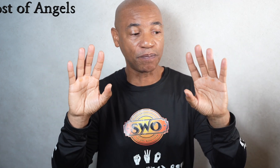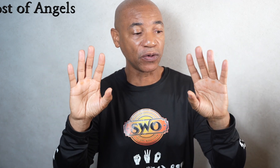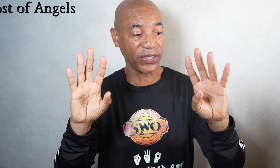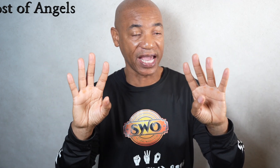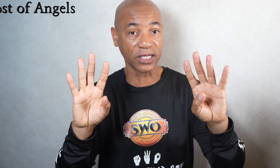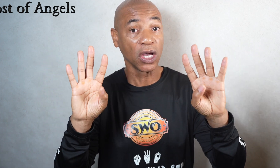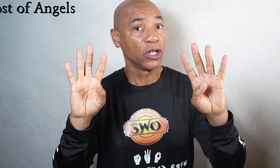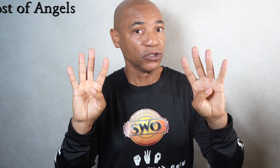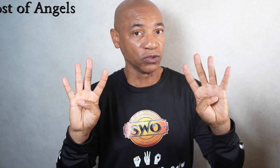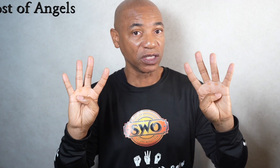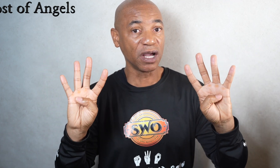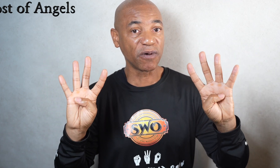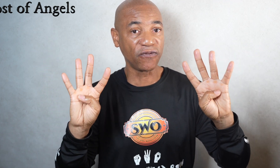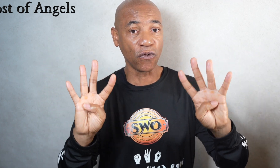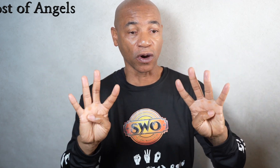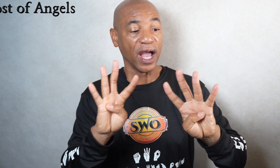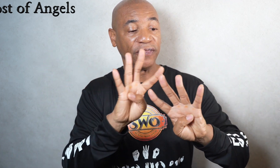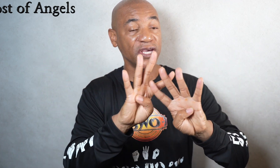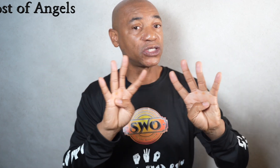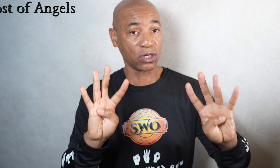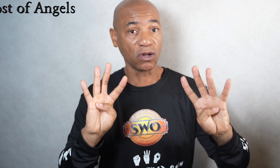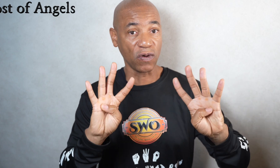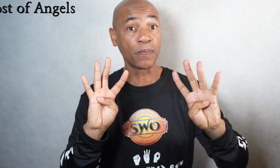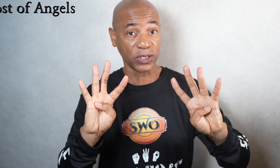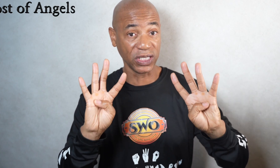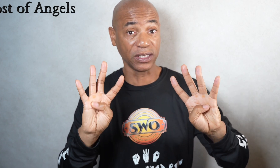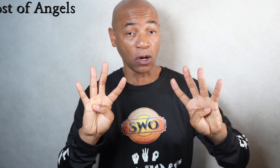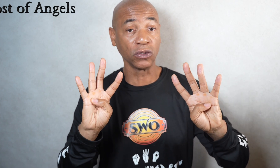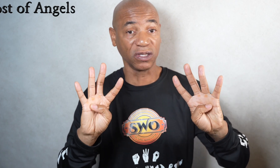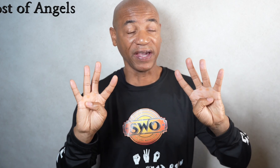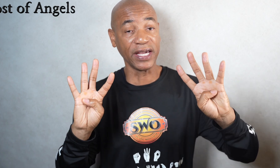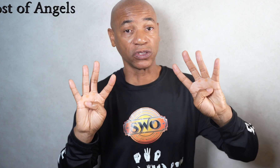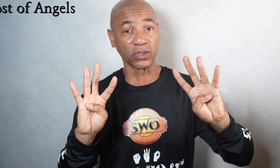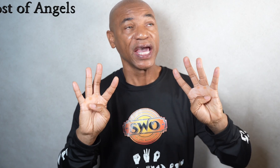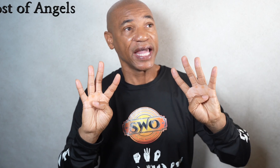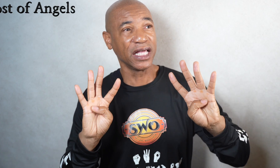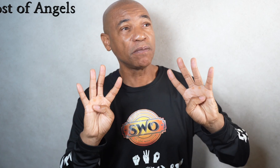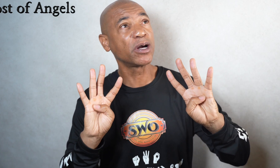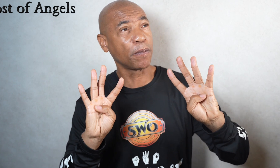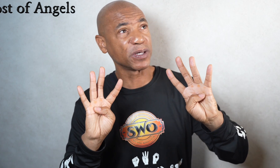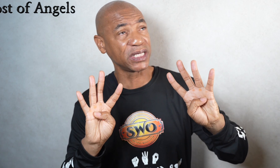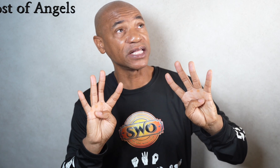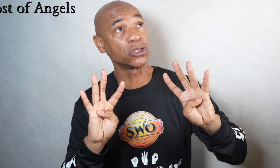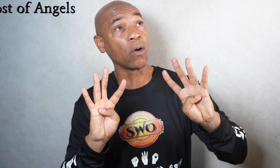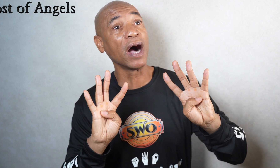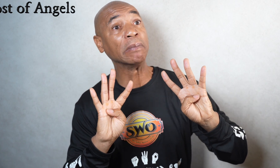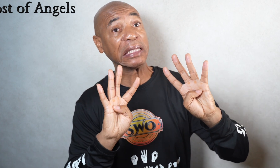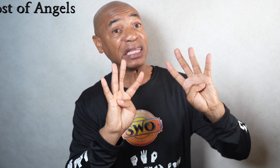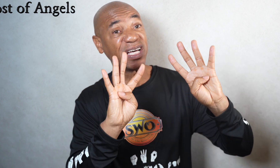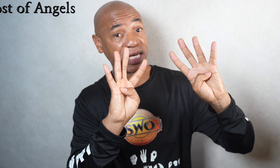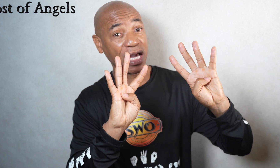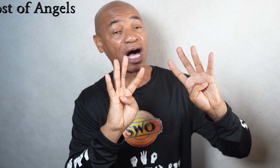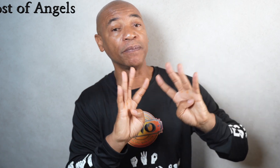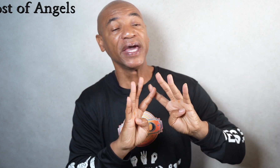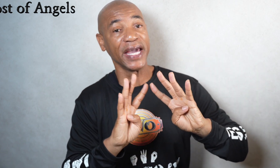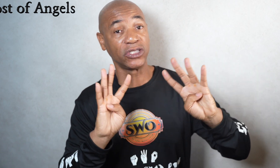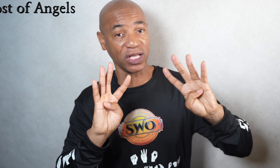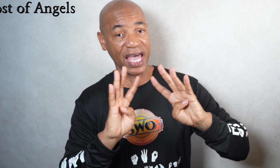both hands, do the number 4. These are going to represent the host of angels. And then I'm going to pretend as though I'm looking up into the